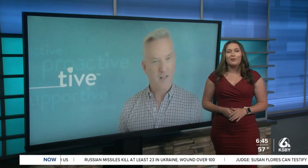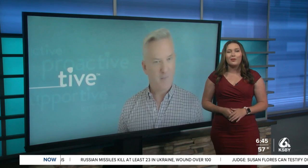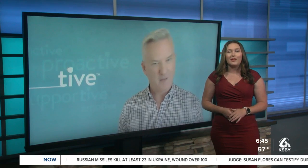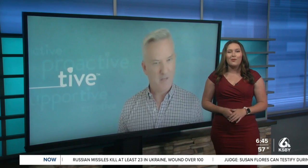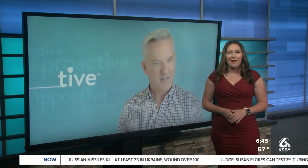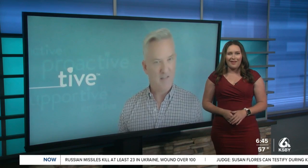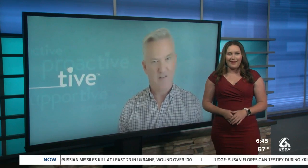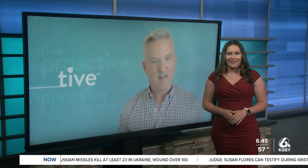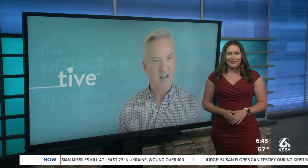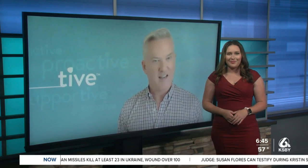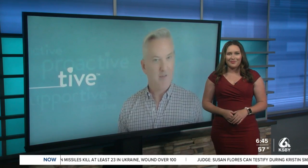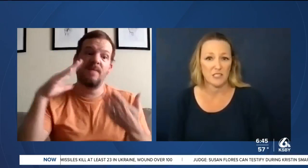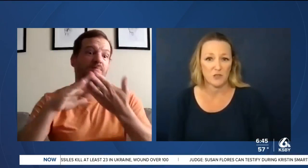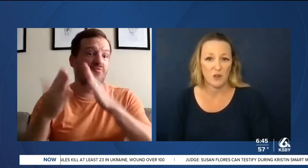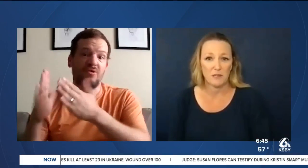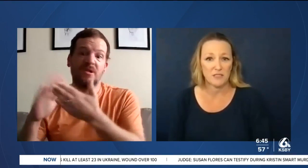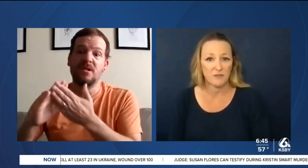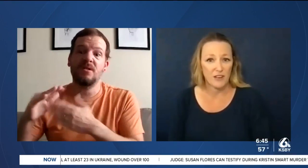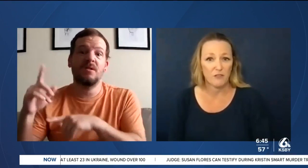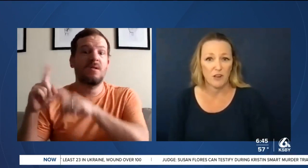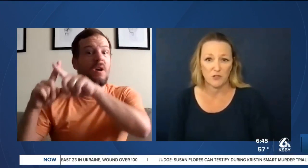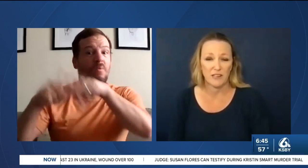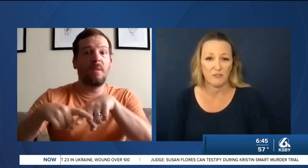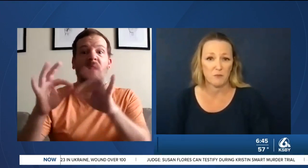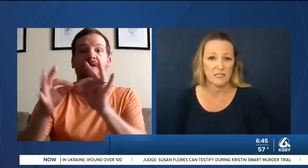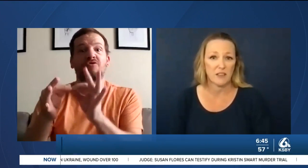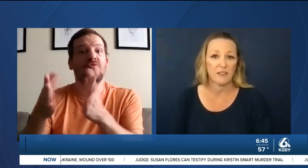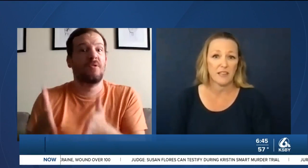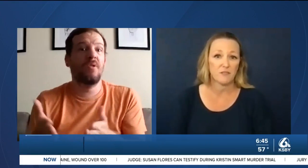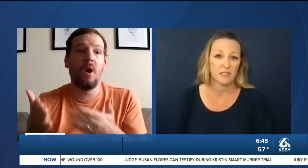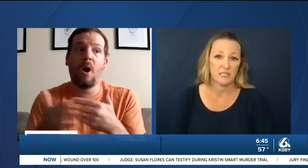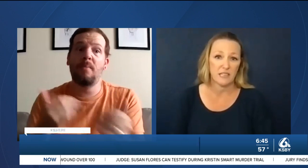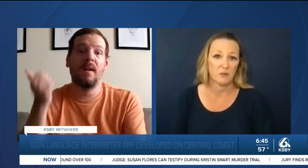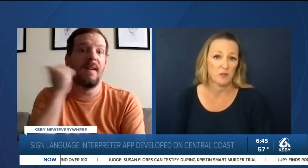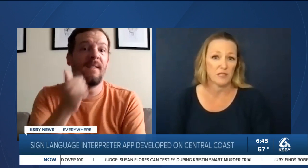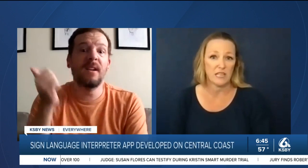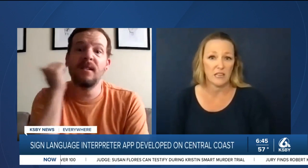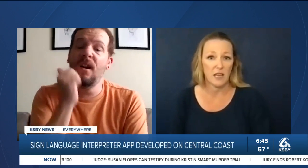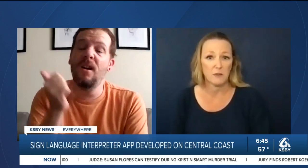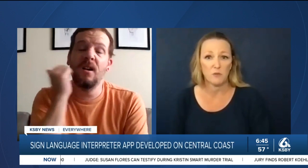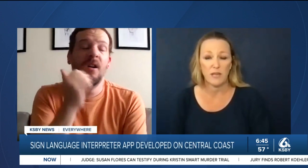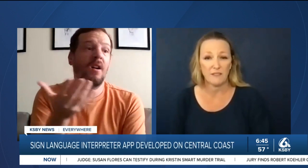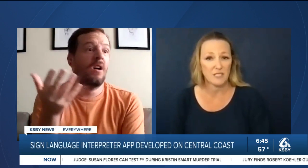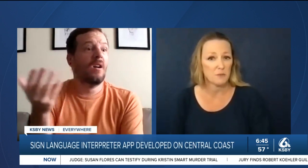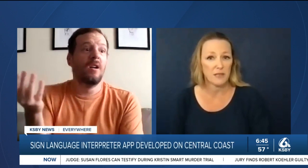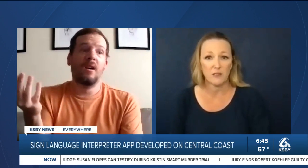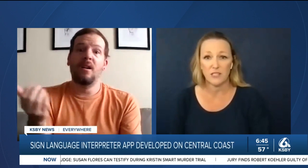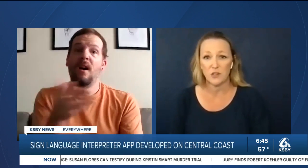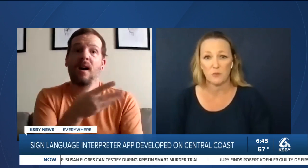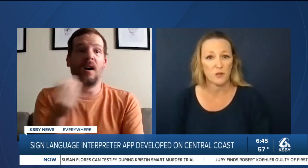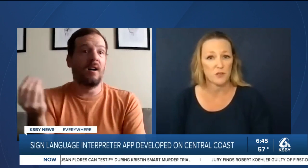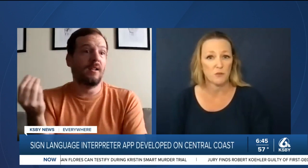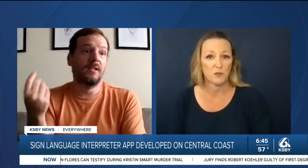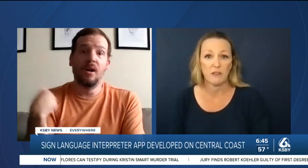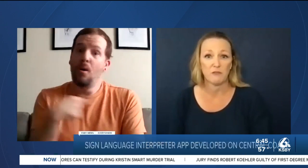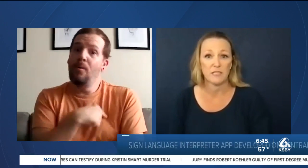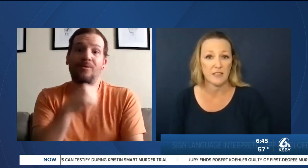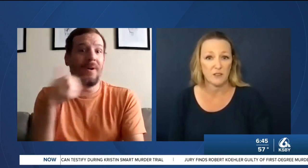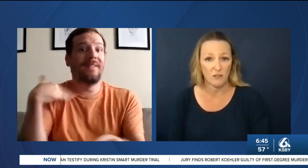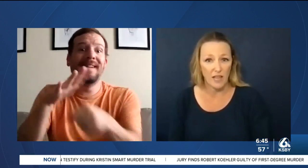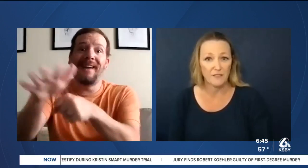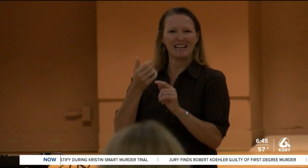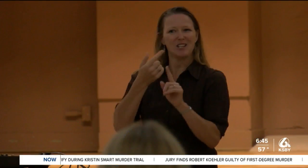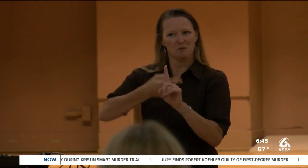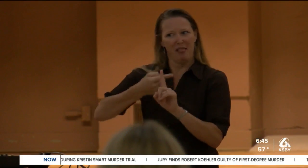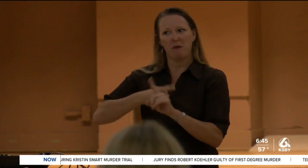and build a community while at it. It's very frustrating for myself and for the deaf community. I mean, we have to depend on interpreters almost every